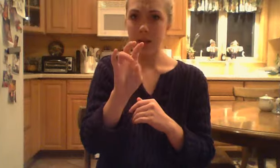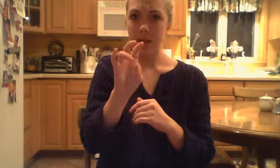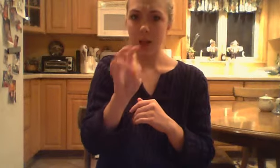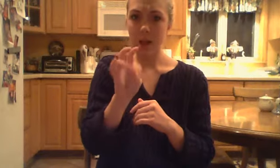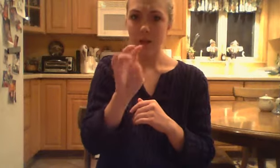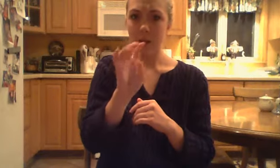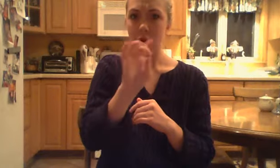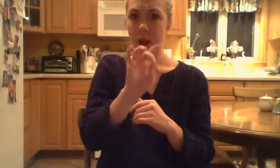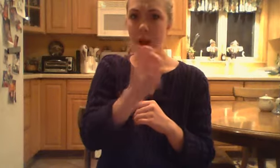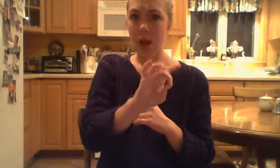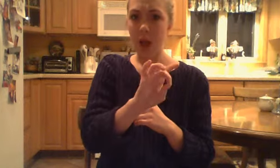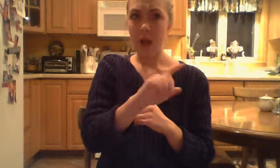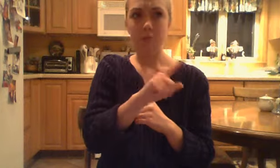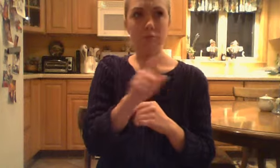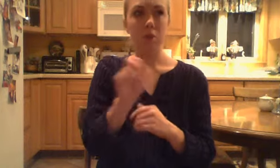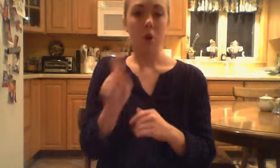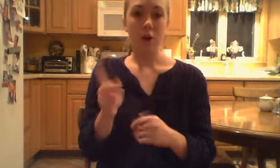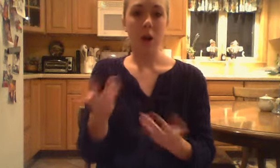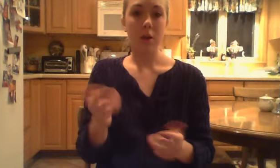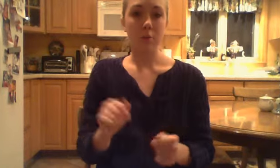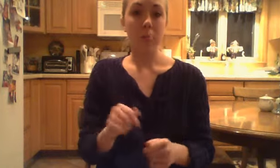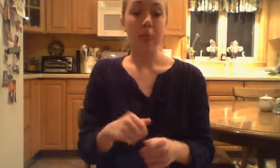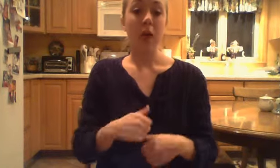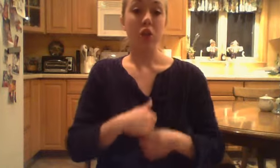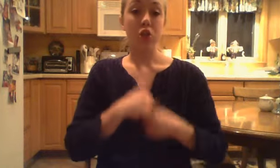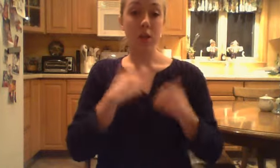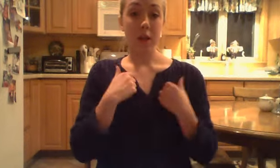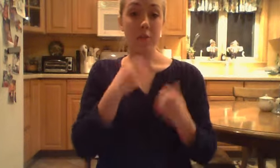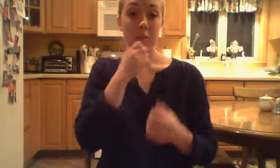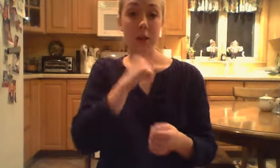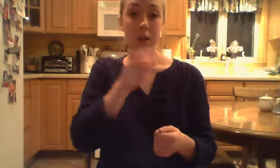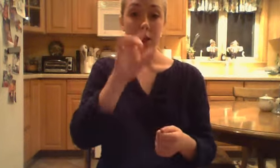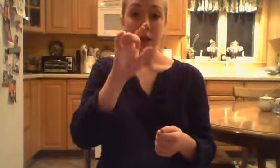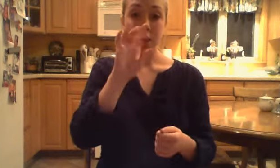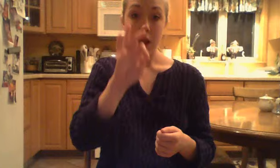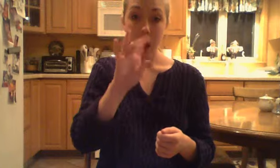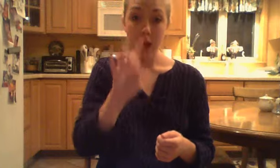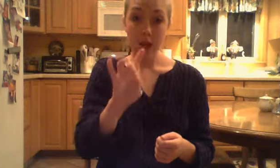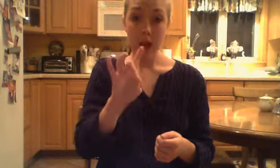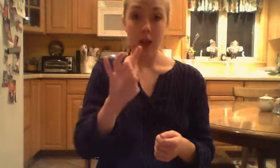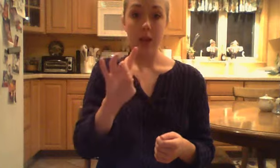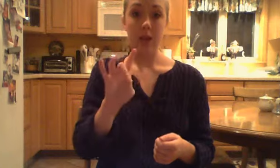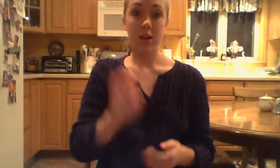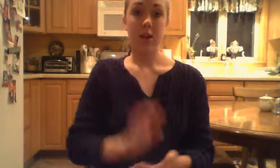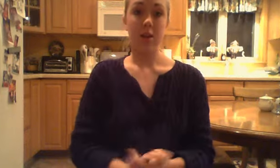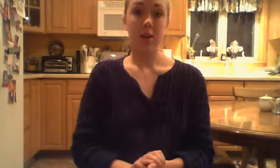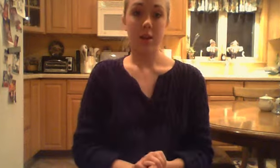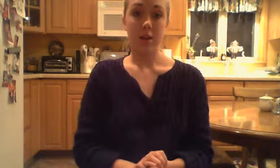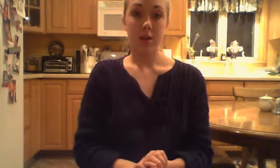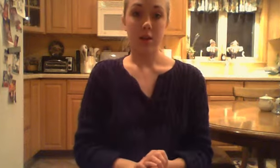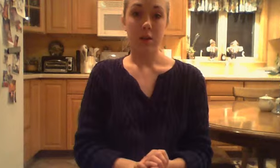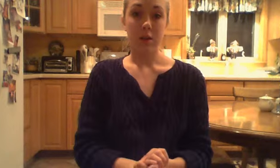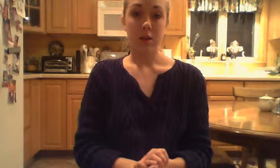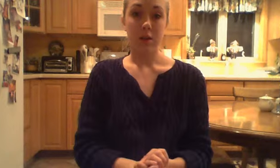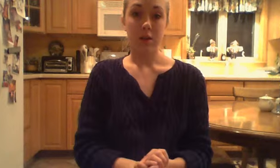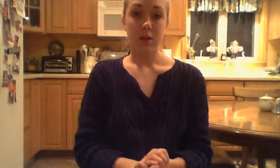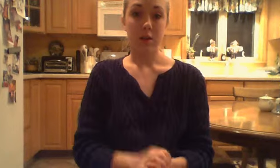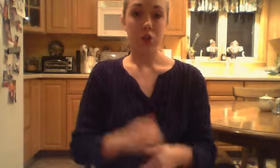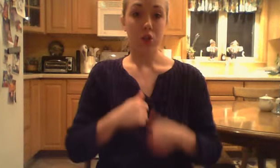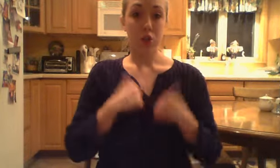to be 98 years old. She was a beautiful, beautiful painter. And she lived part of her life in New York City, and